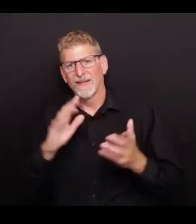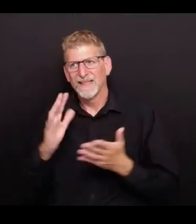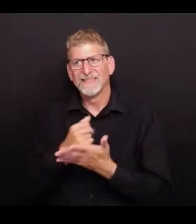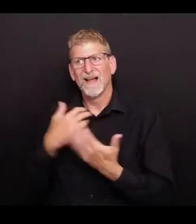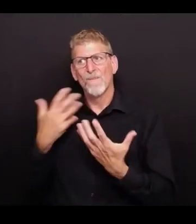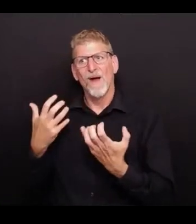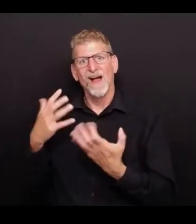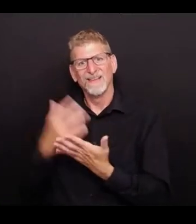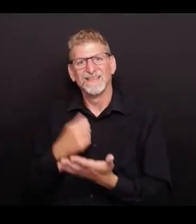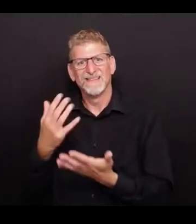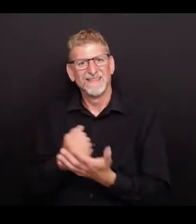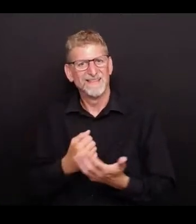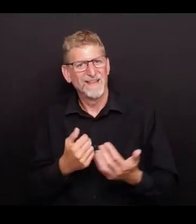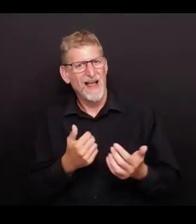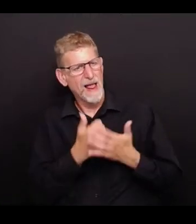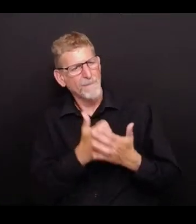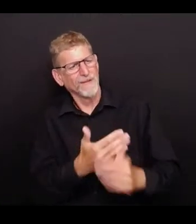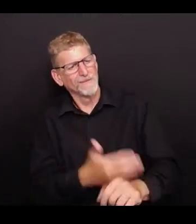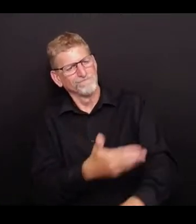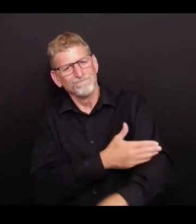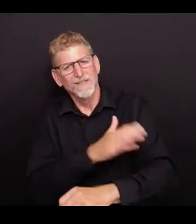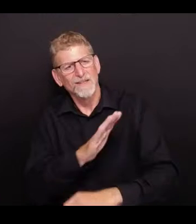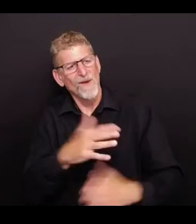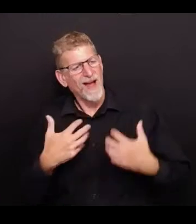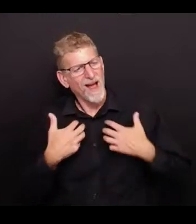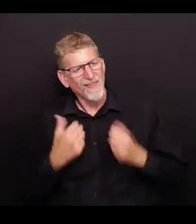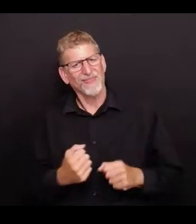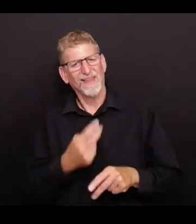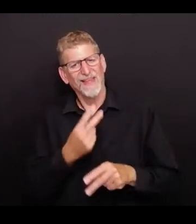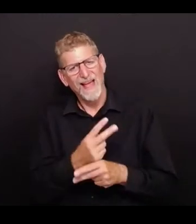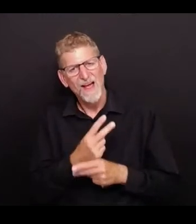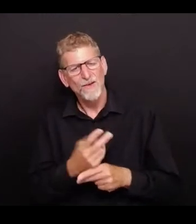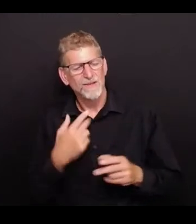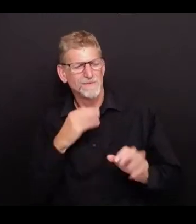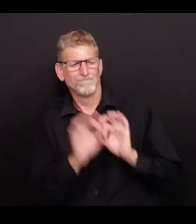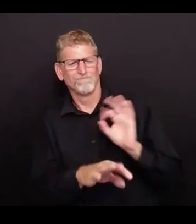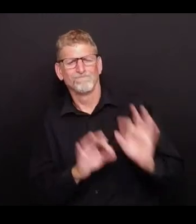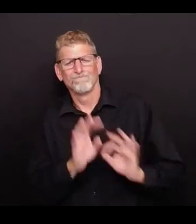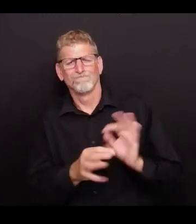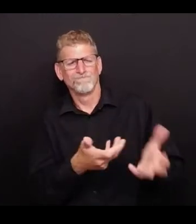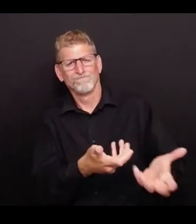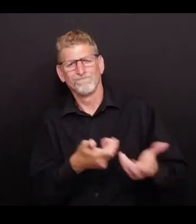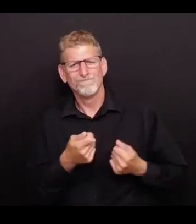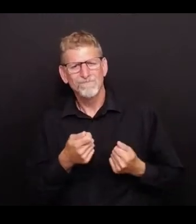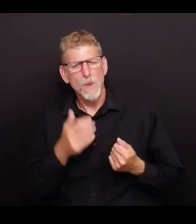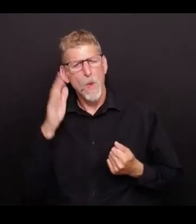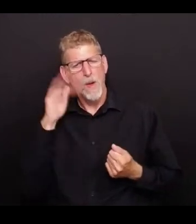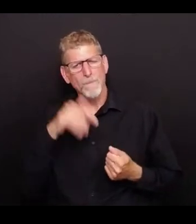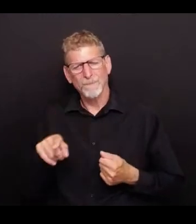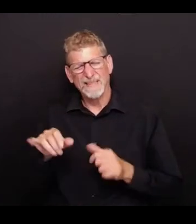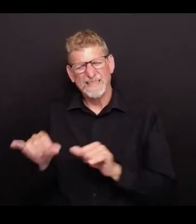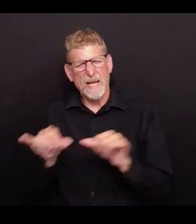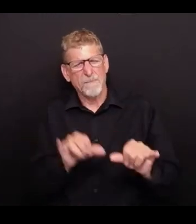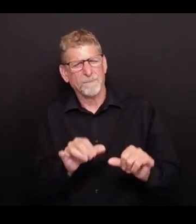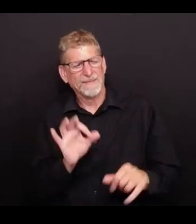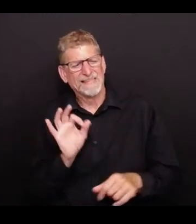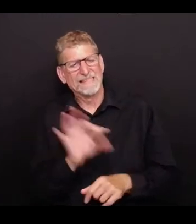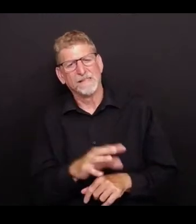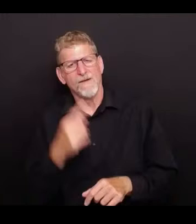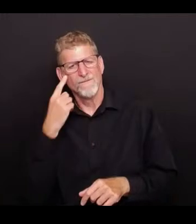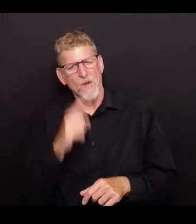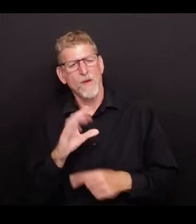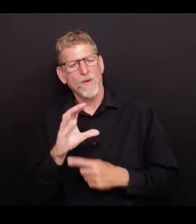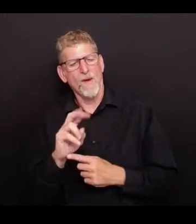care in other parts of our healthcare system and delivery. And so the hope would be we would see the same impact